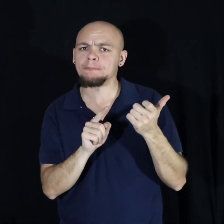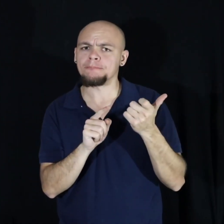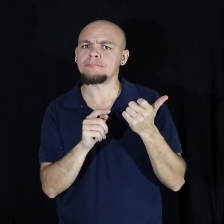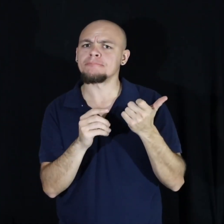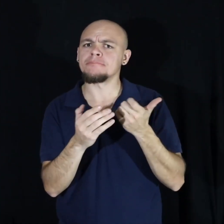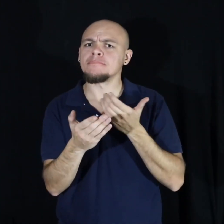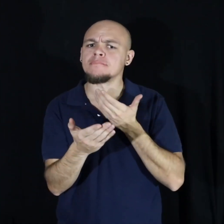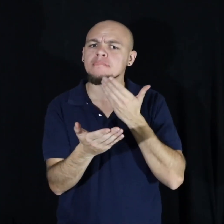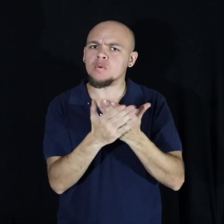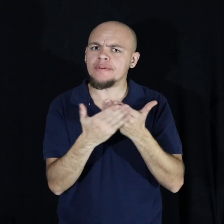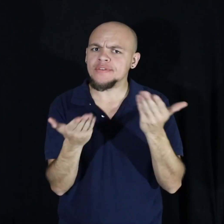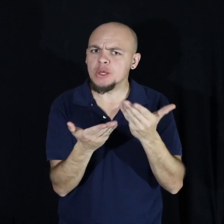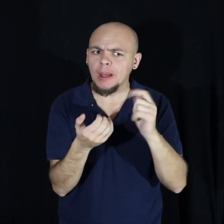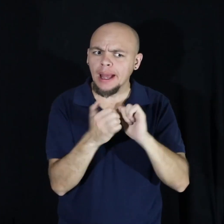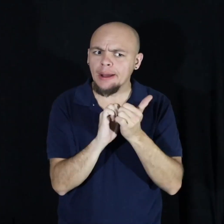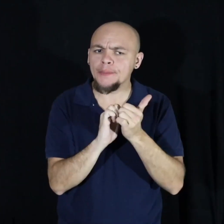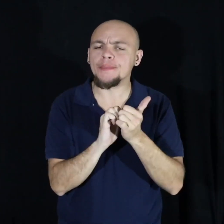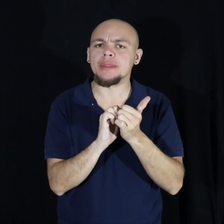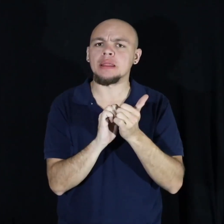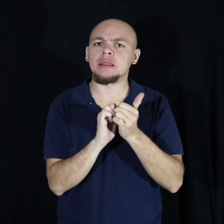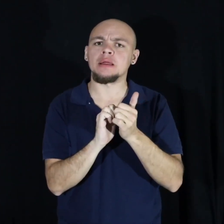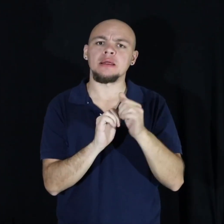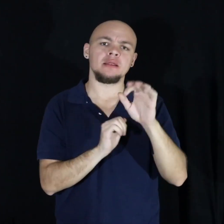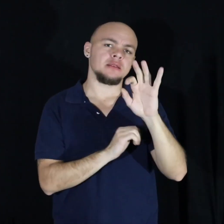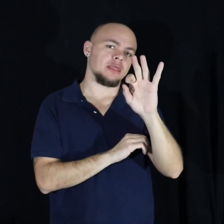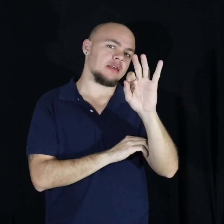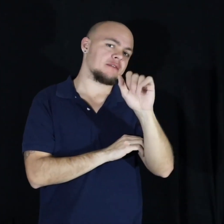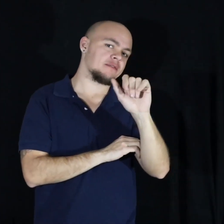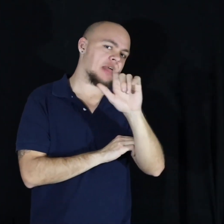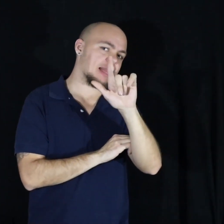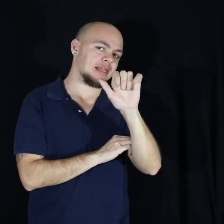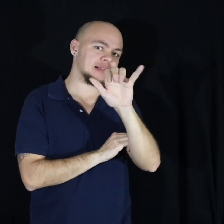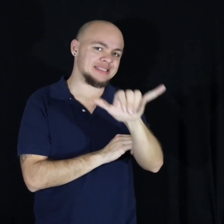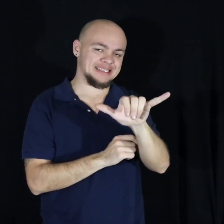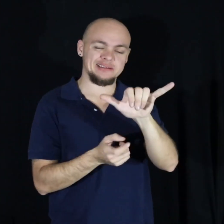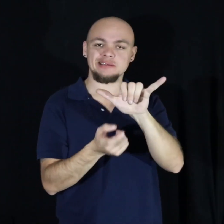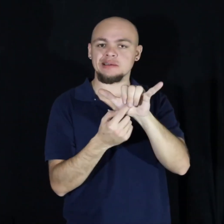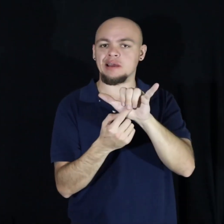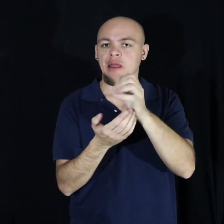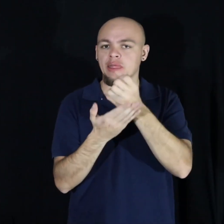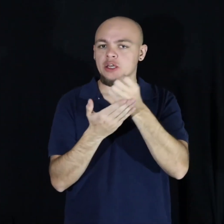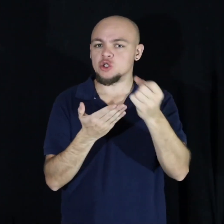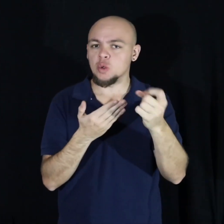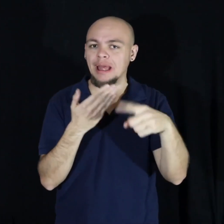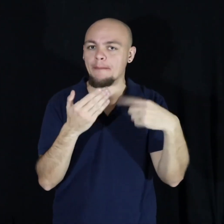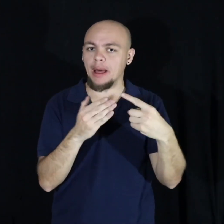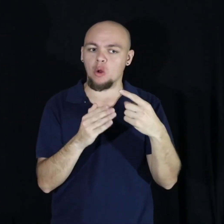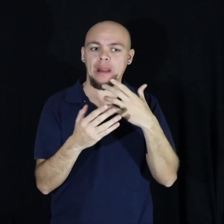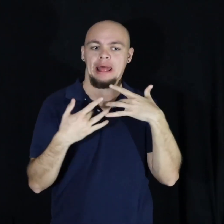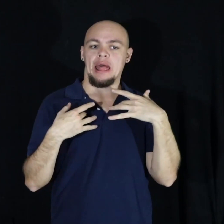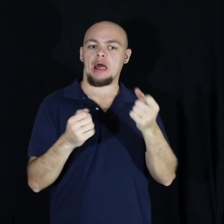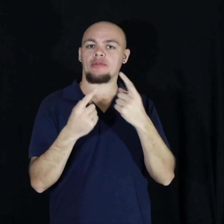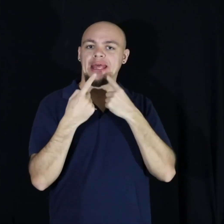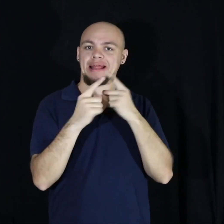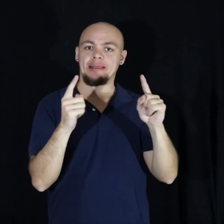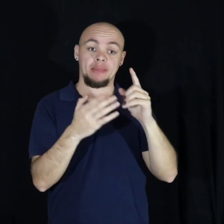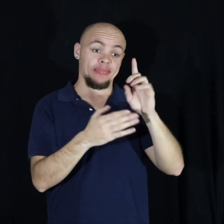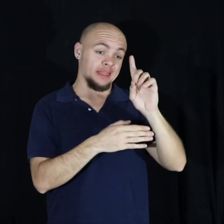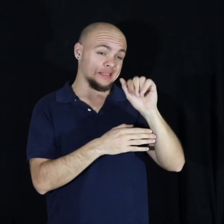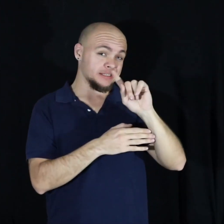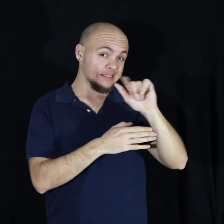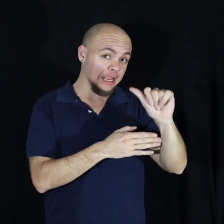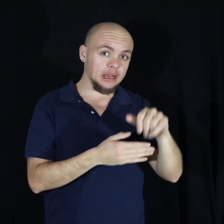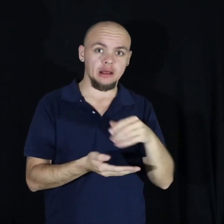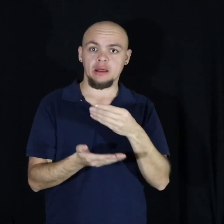here, to look for the fallacies and the sources behind health claims, and look at the data and the funding